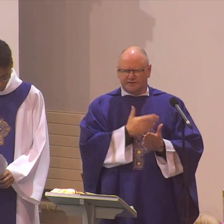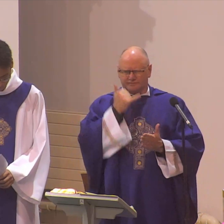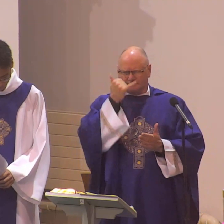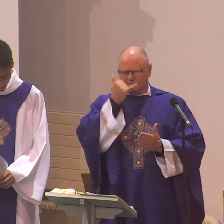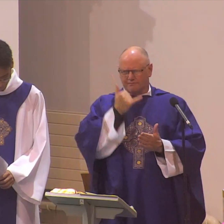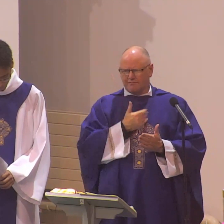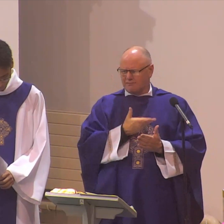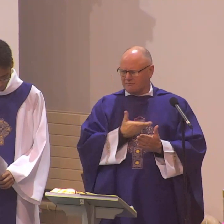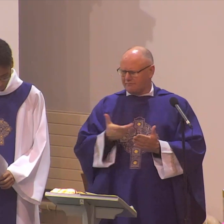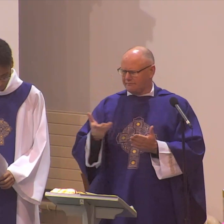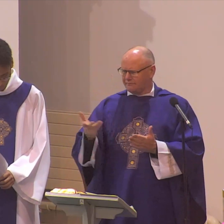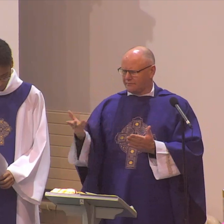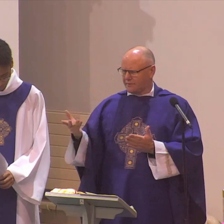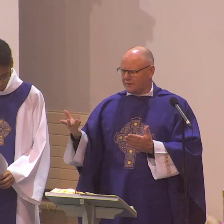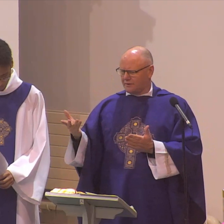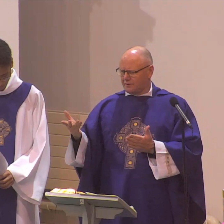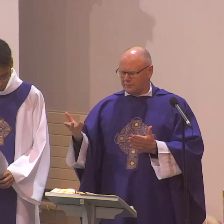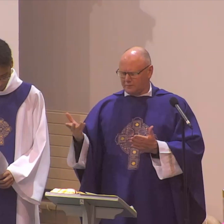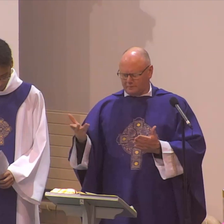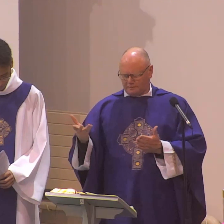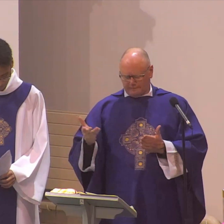mysteries.